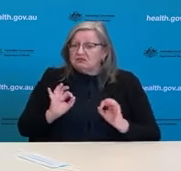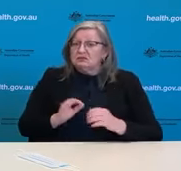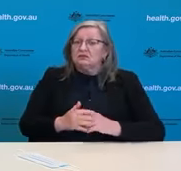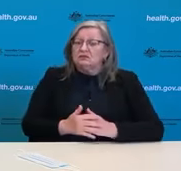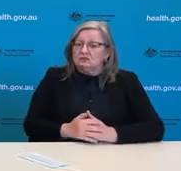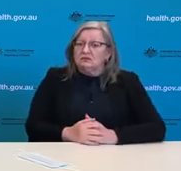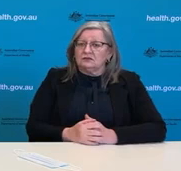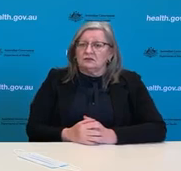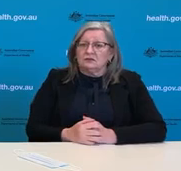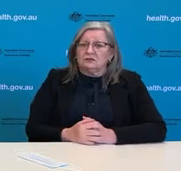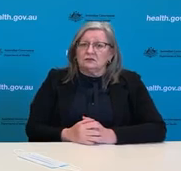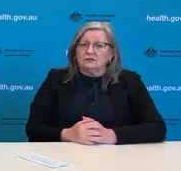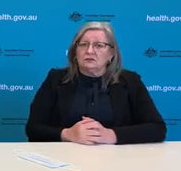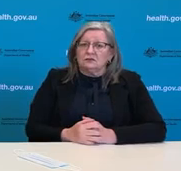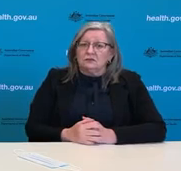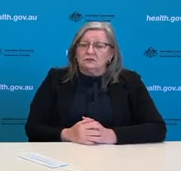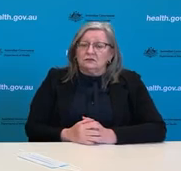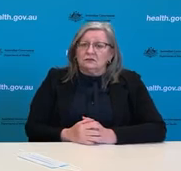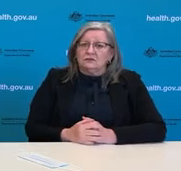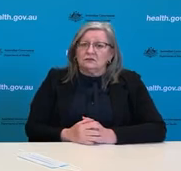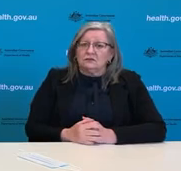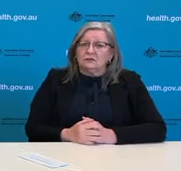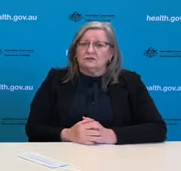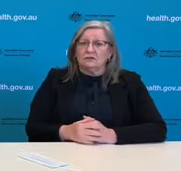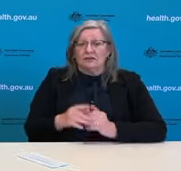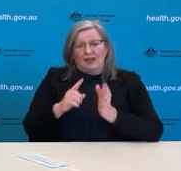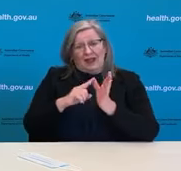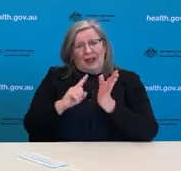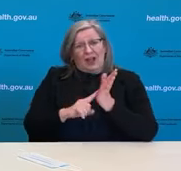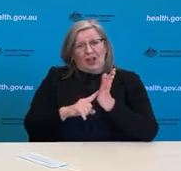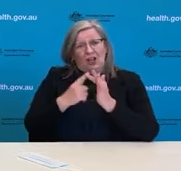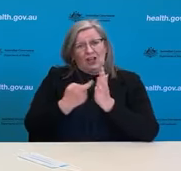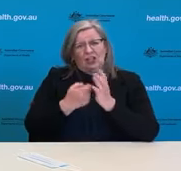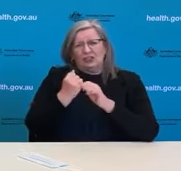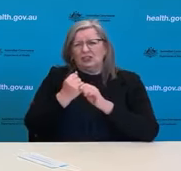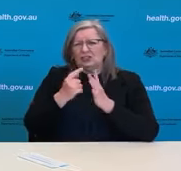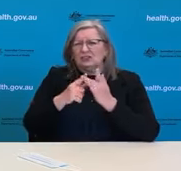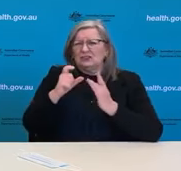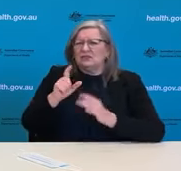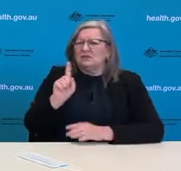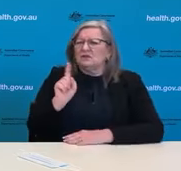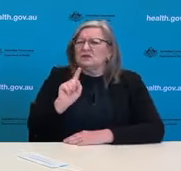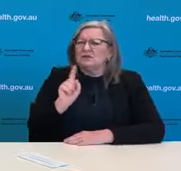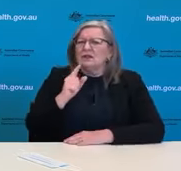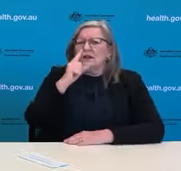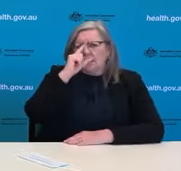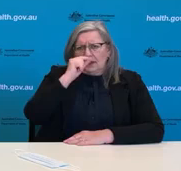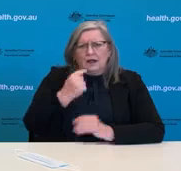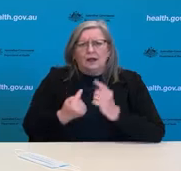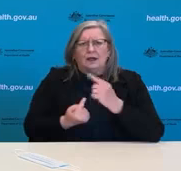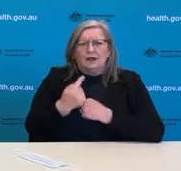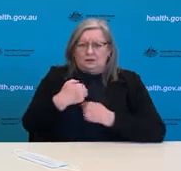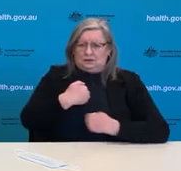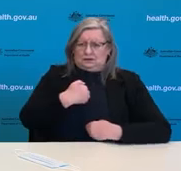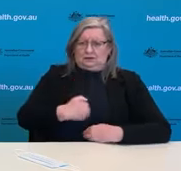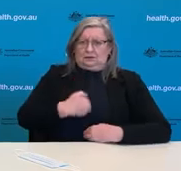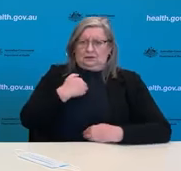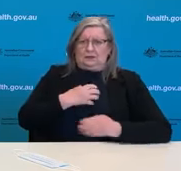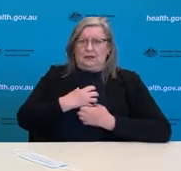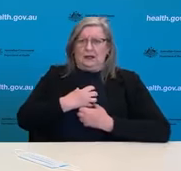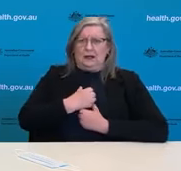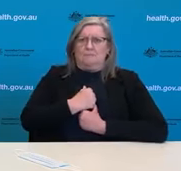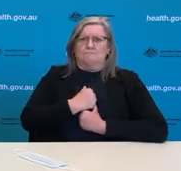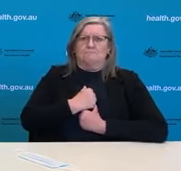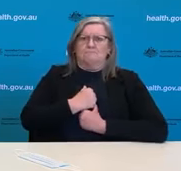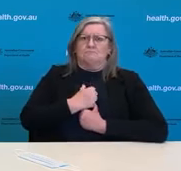reactions. The allergic reactions can include what we call anaphylaxis, which is where